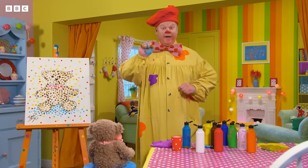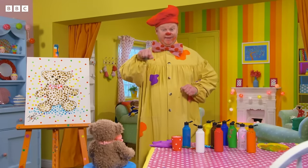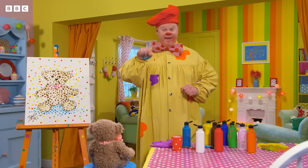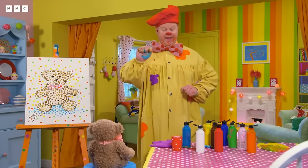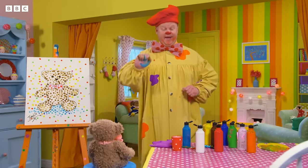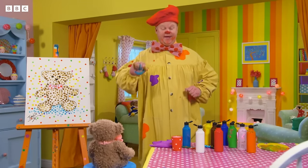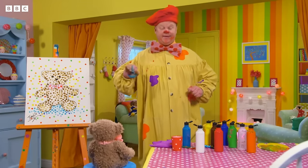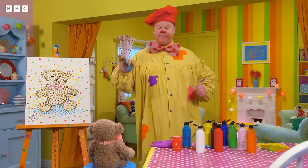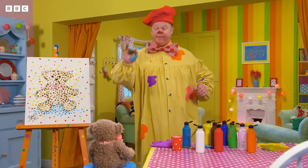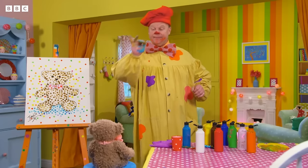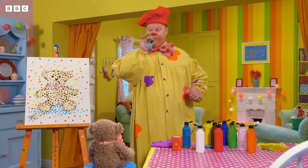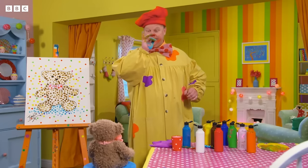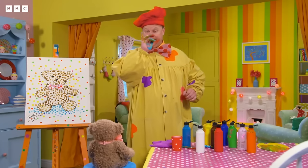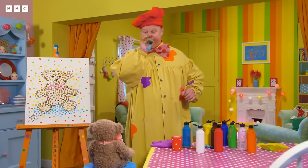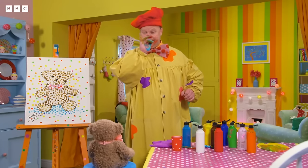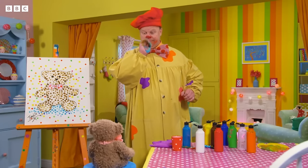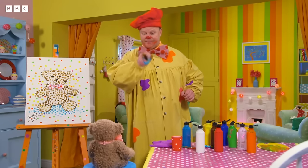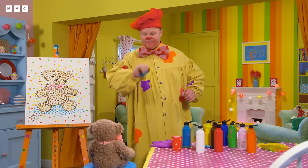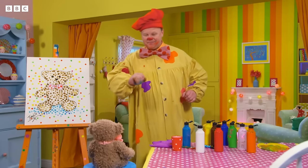Ooh, yes.